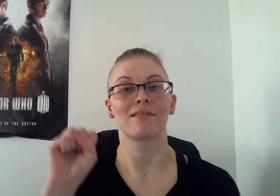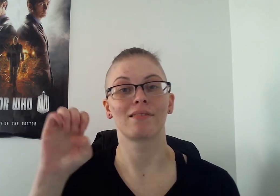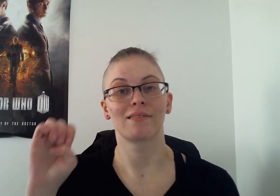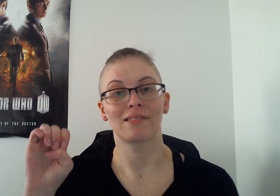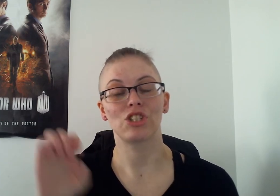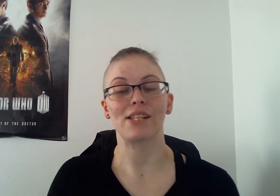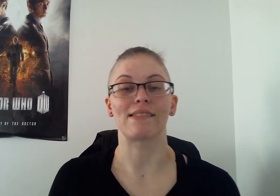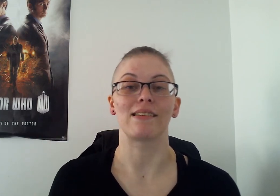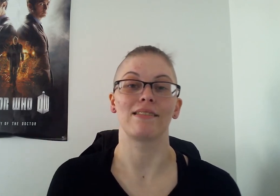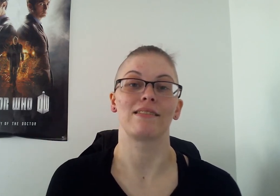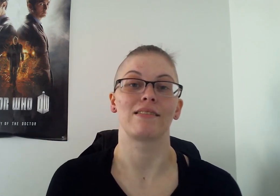Jessie.